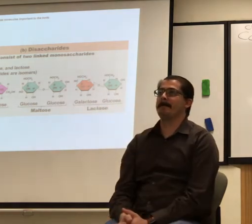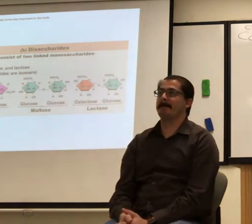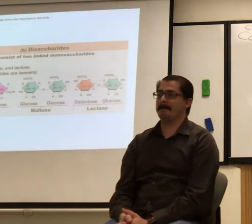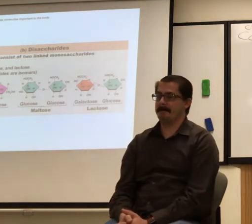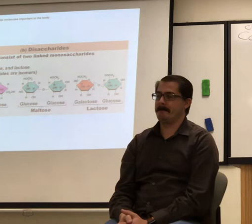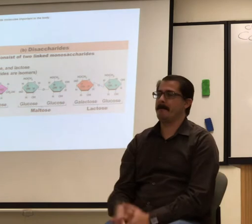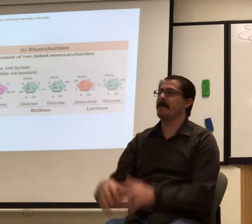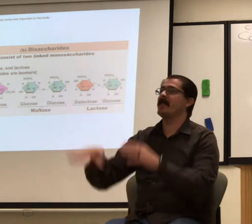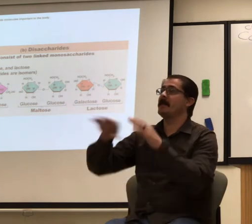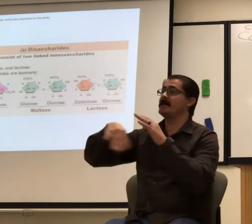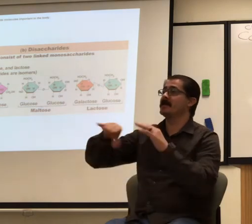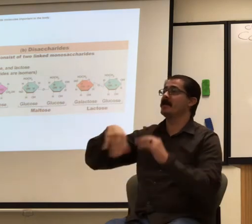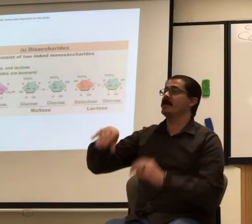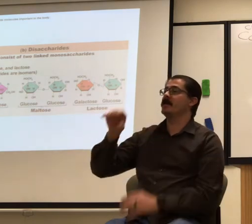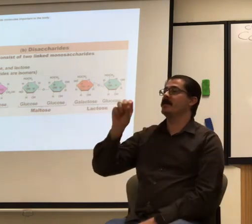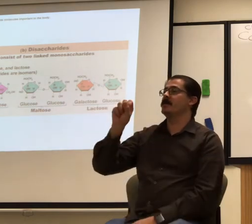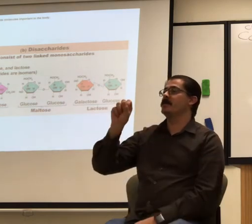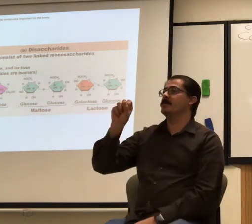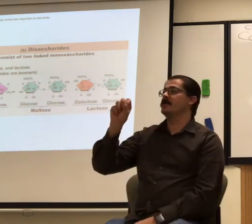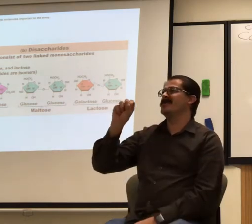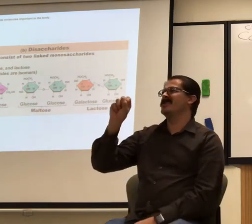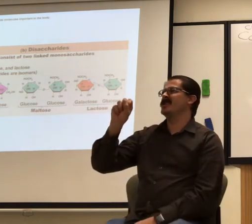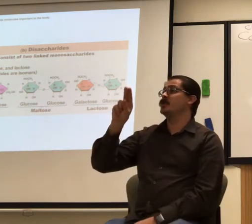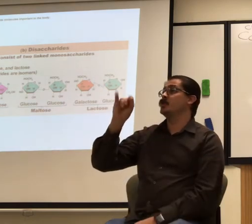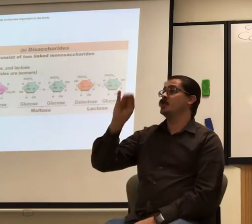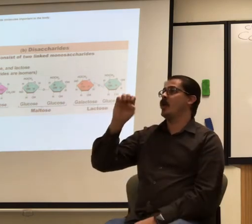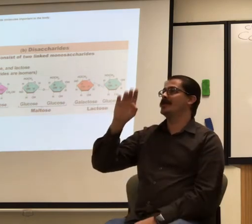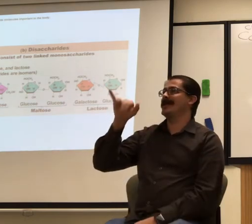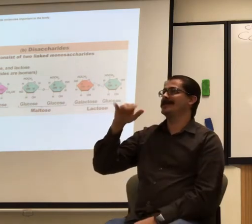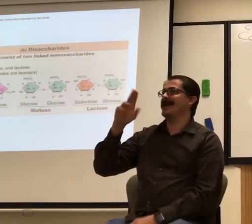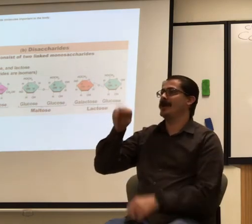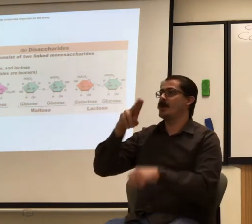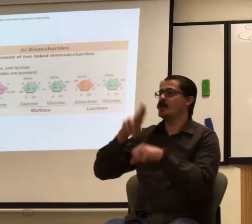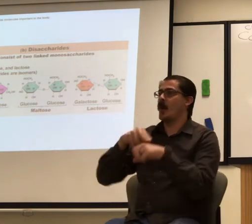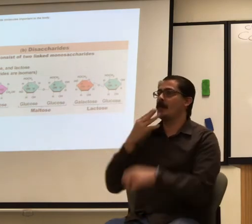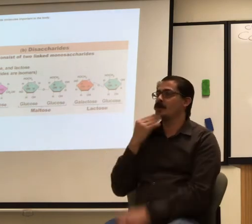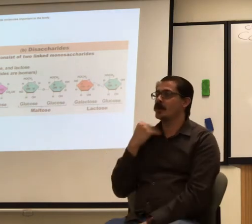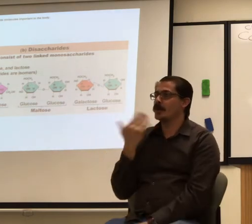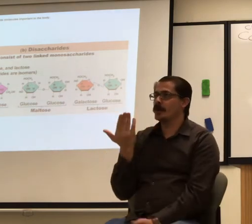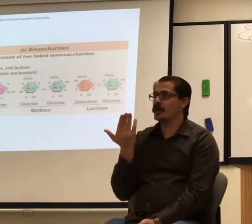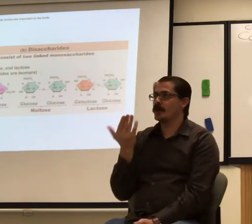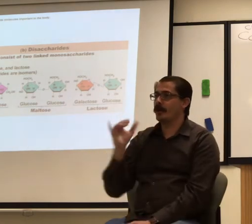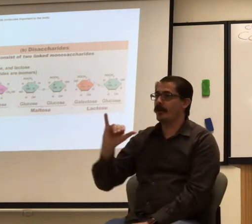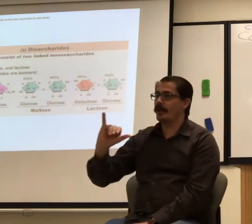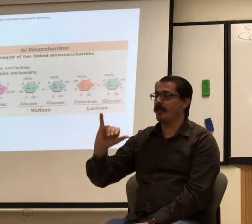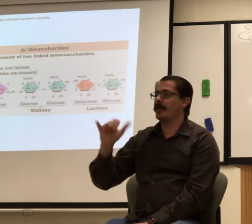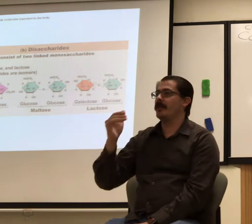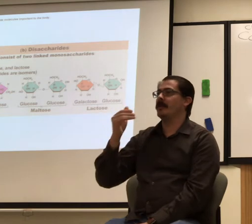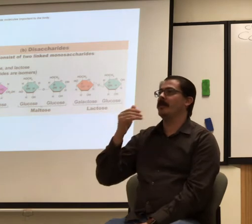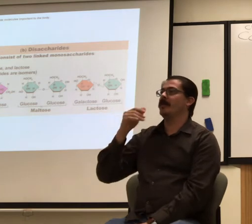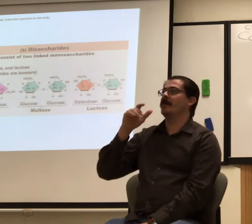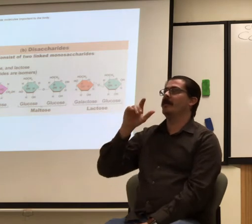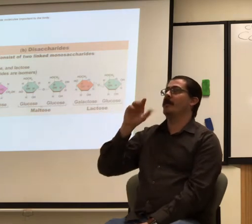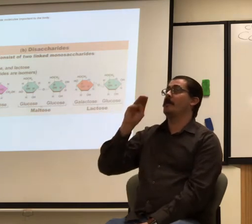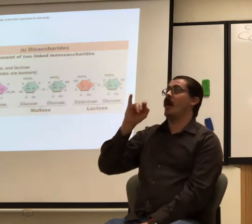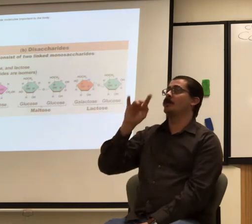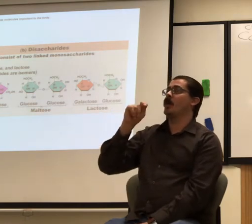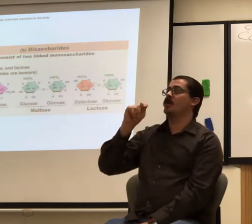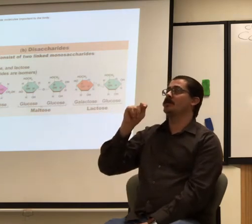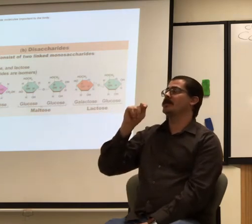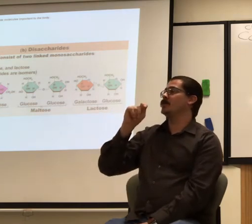glucose. So basically sucrose is table sugar. Maltose is obviously malt sugar, and lactose is the sugar in